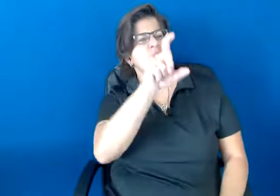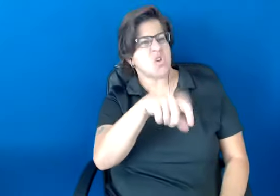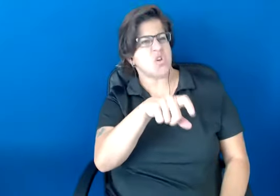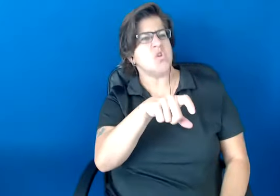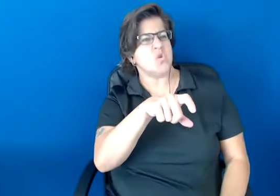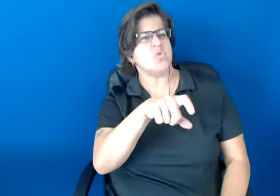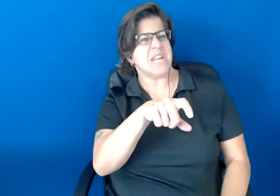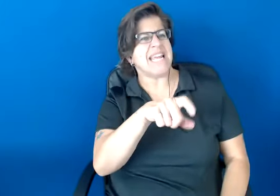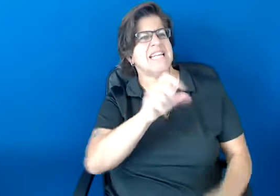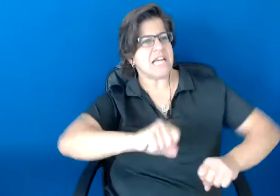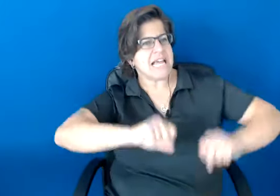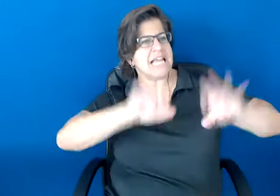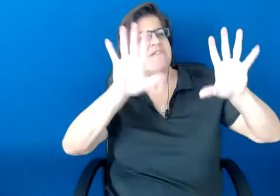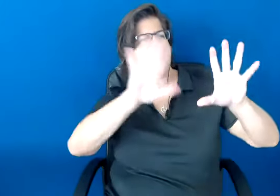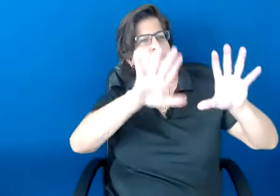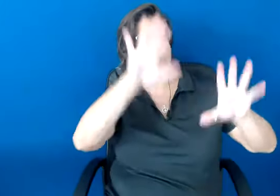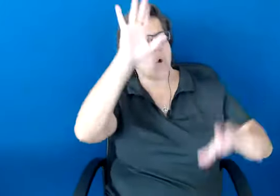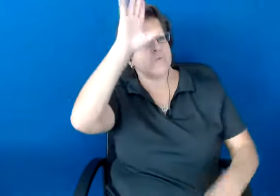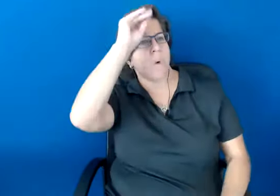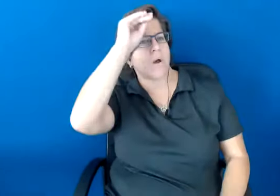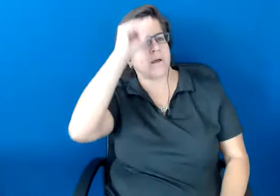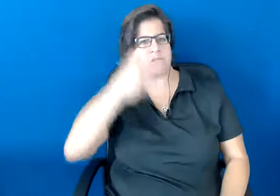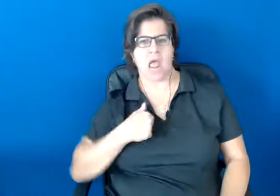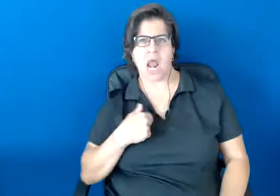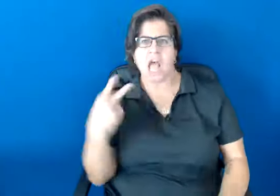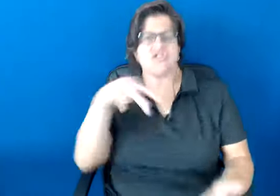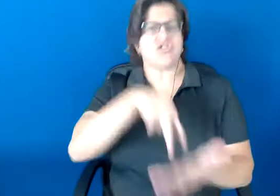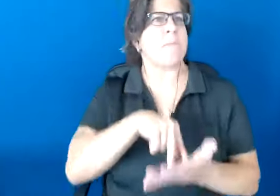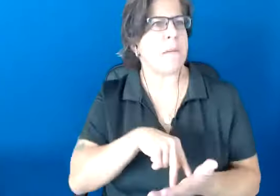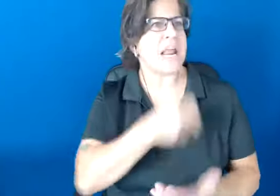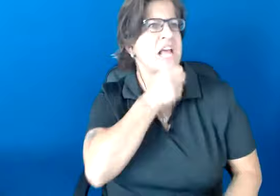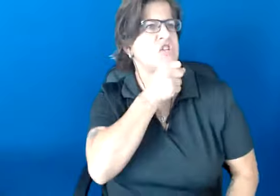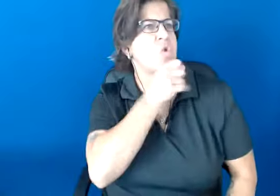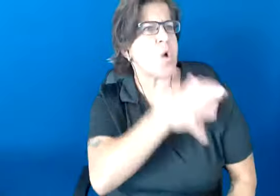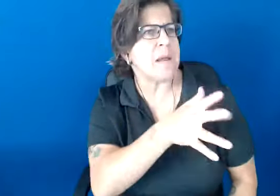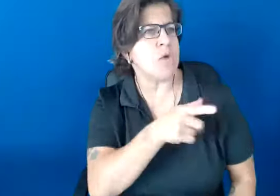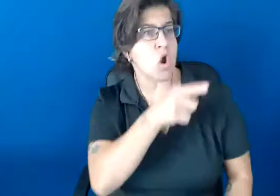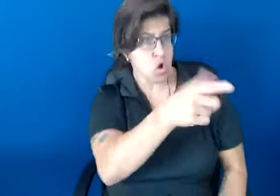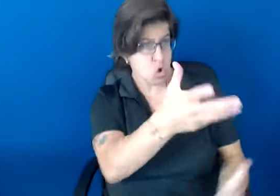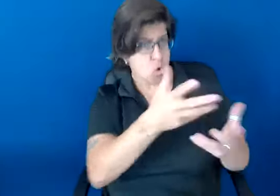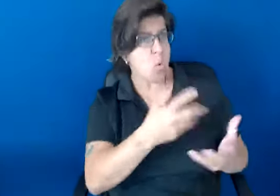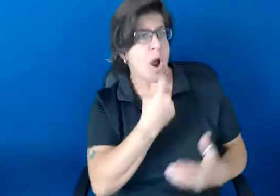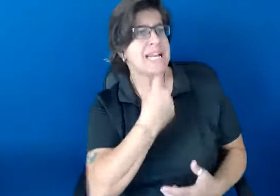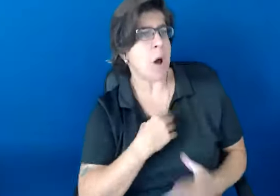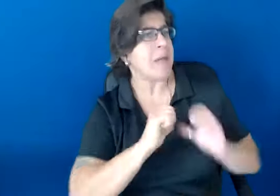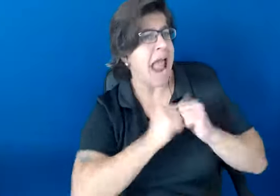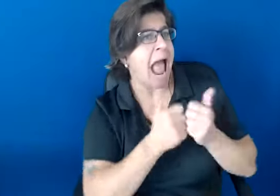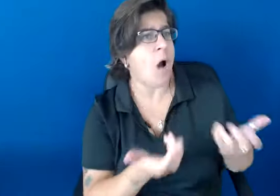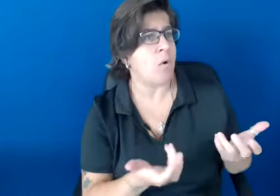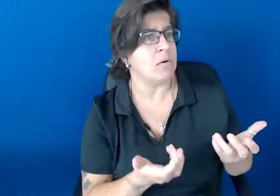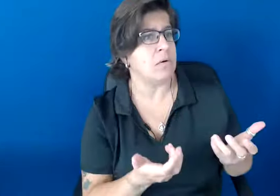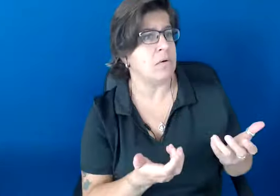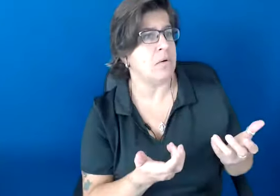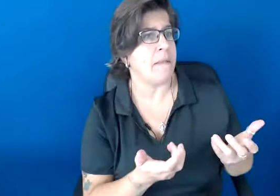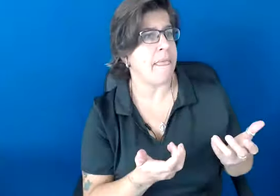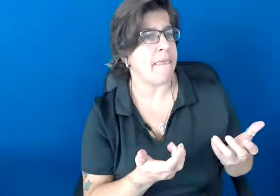boys over." And I jumped out of that chair and I screamed, "Do you want to tell me how to do that?"